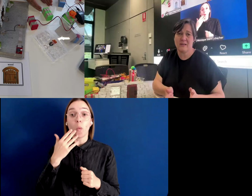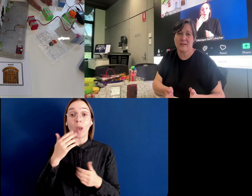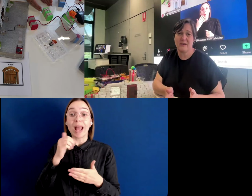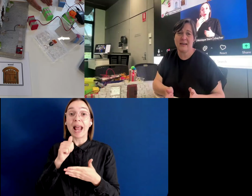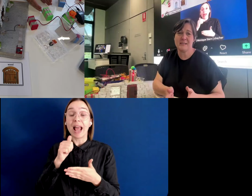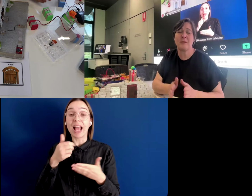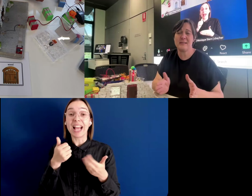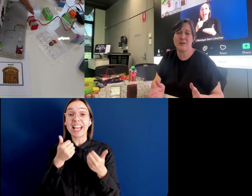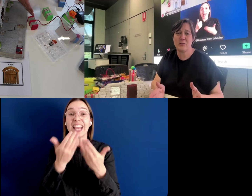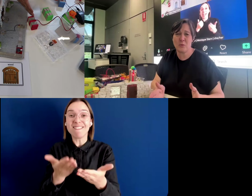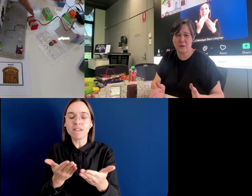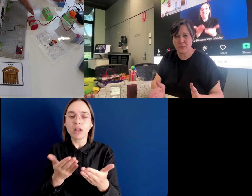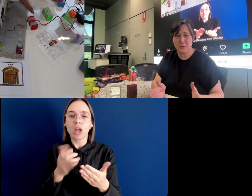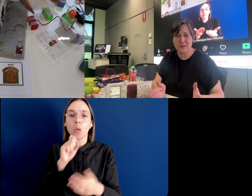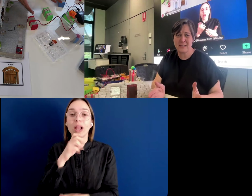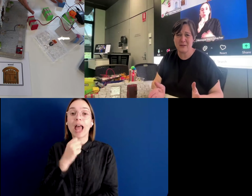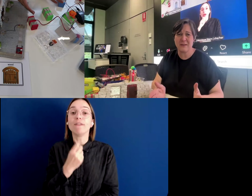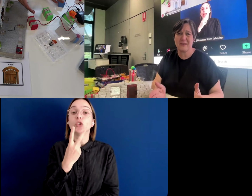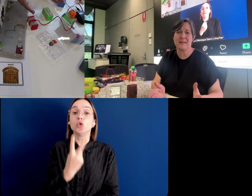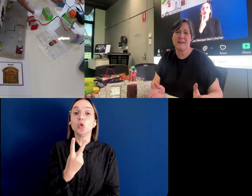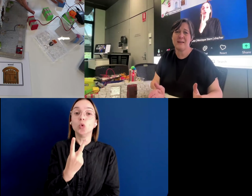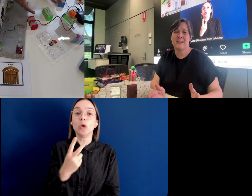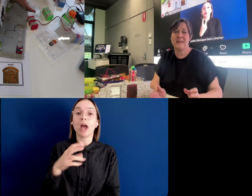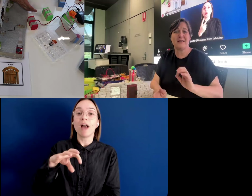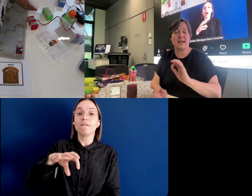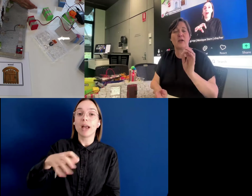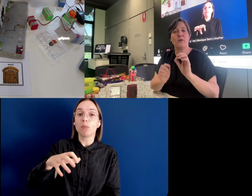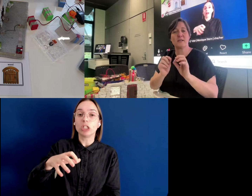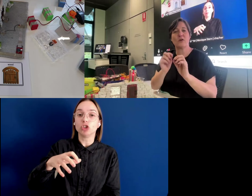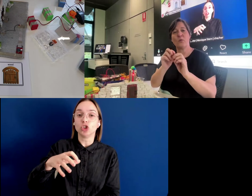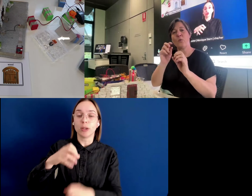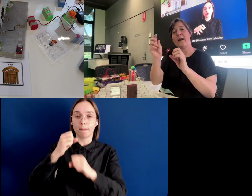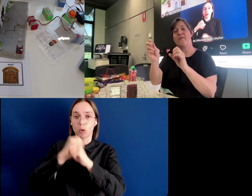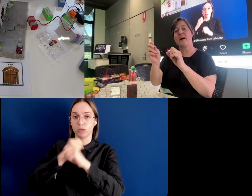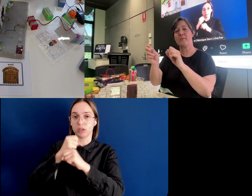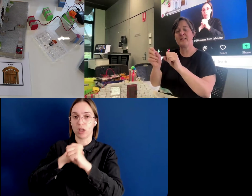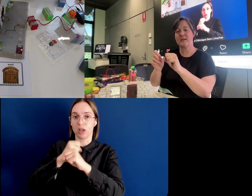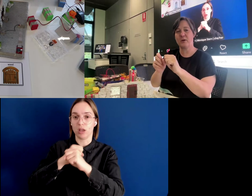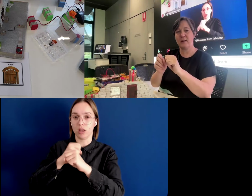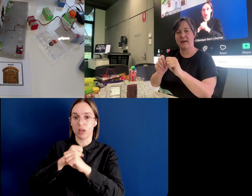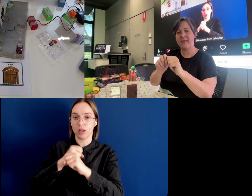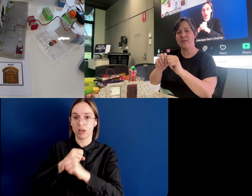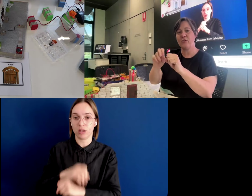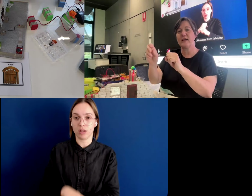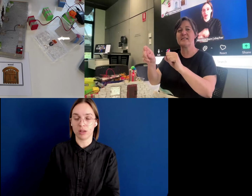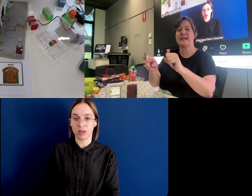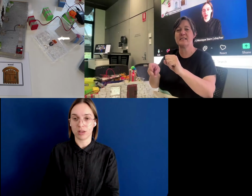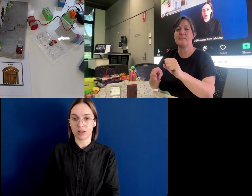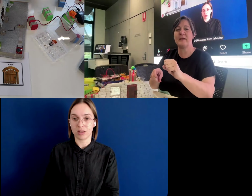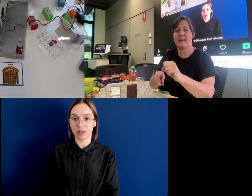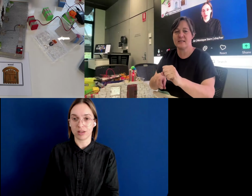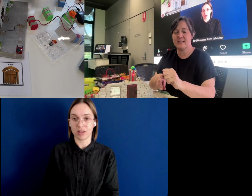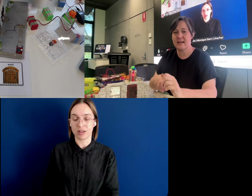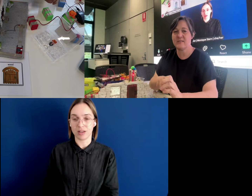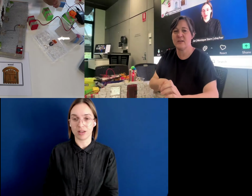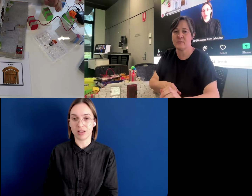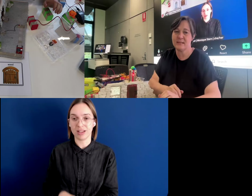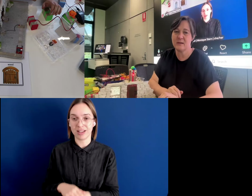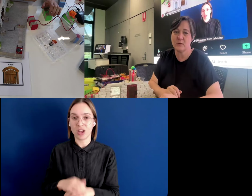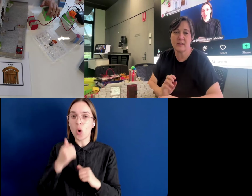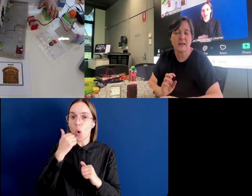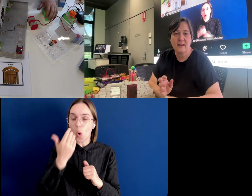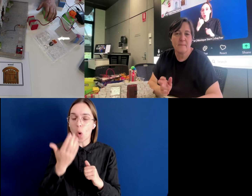work. Okay, so please don't call warranty on you are sold 1 vibration motor and you get a second spare just in